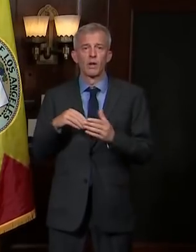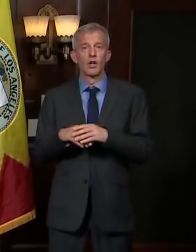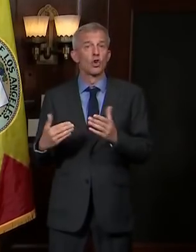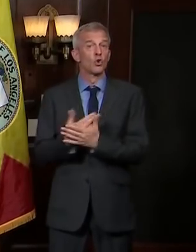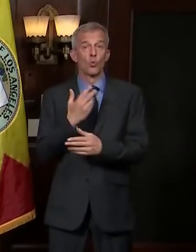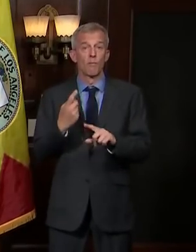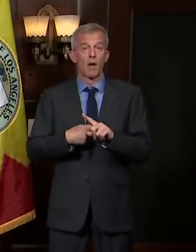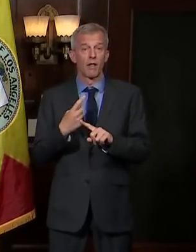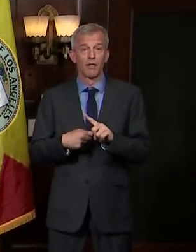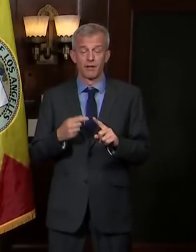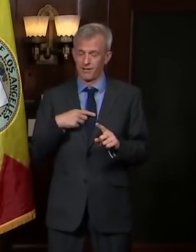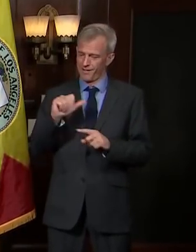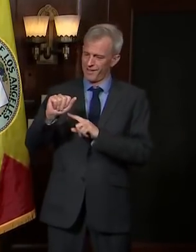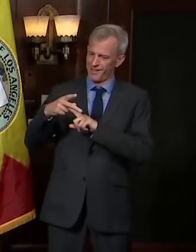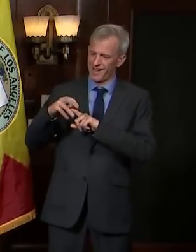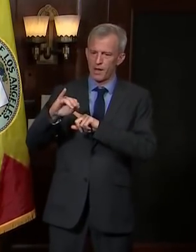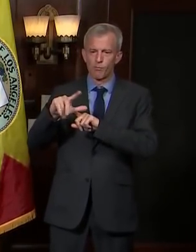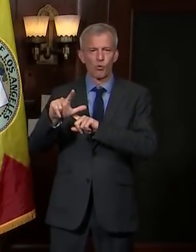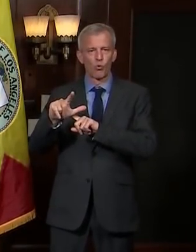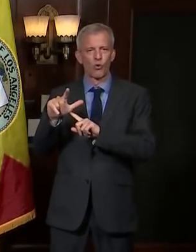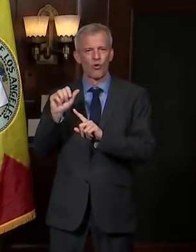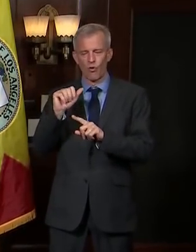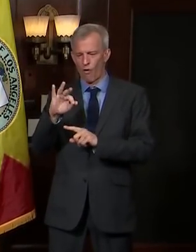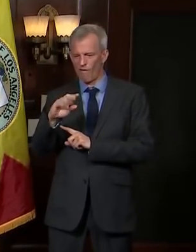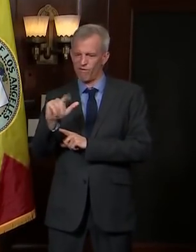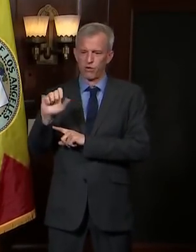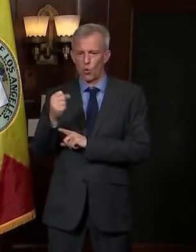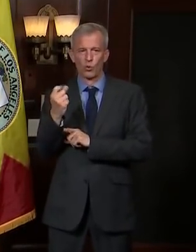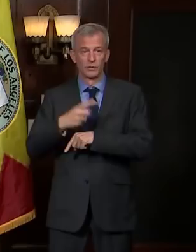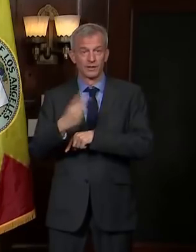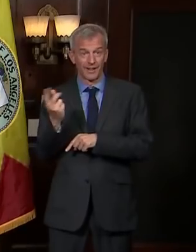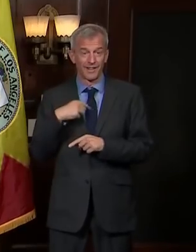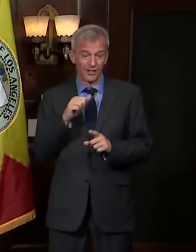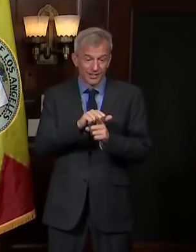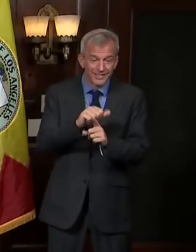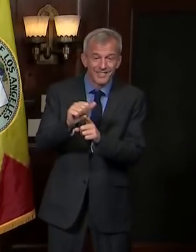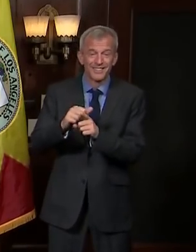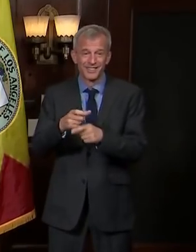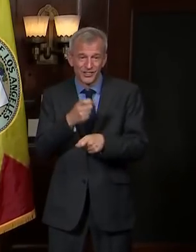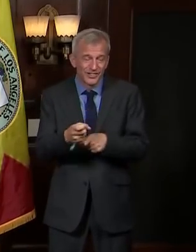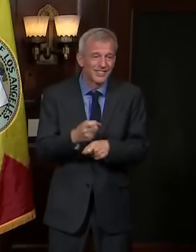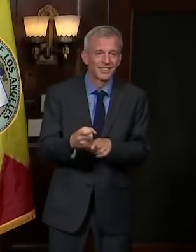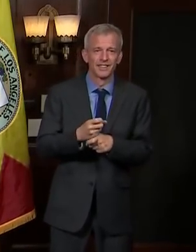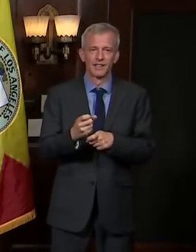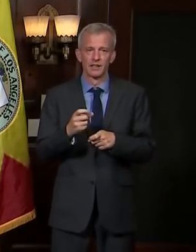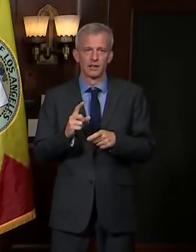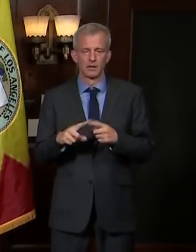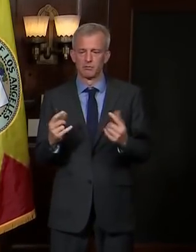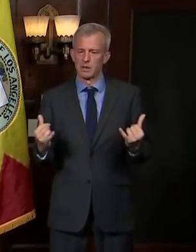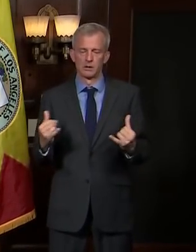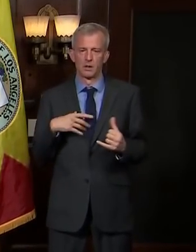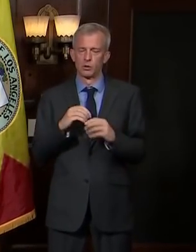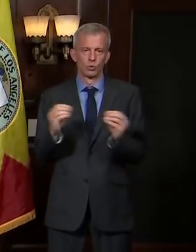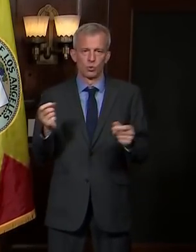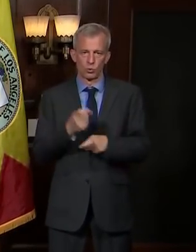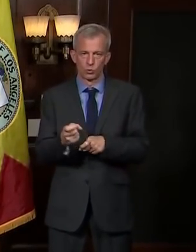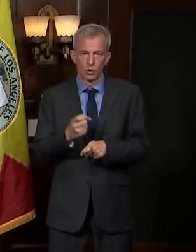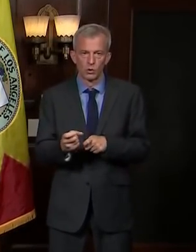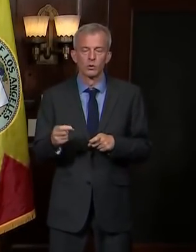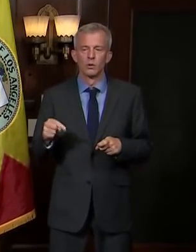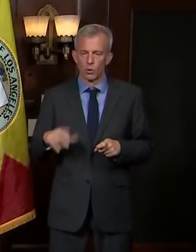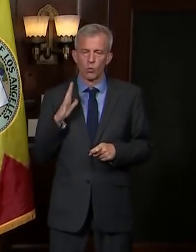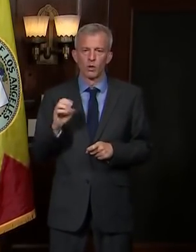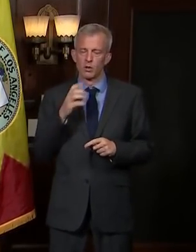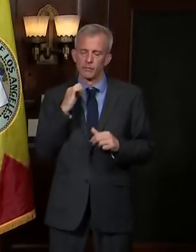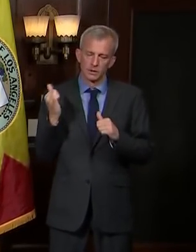practical jokes, but we know that this has been no joke, and that this will be a very tough month in our cities and